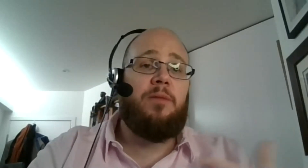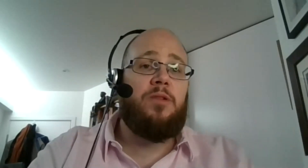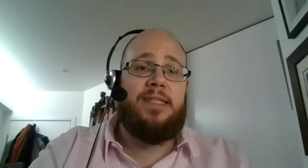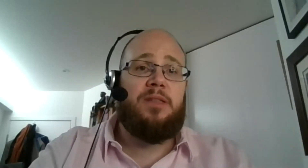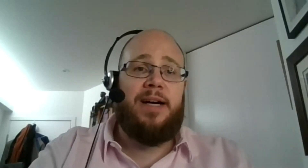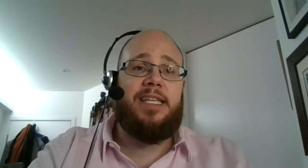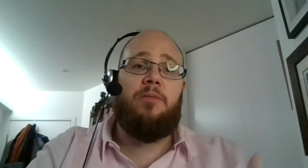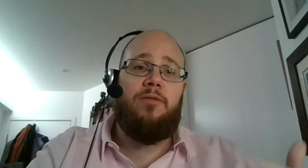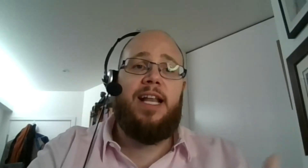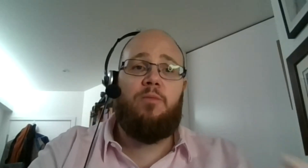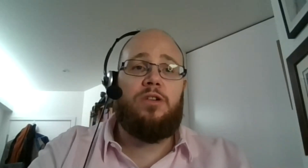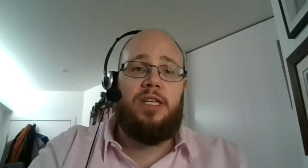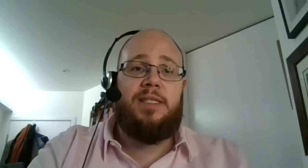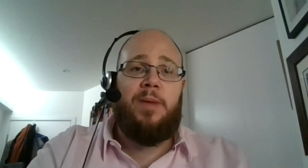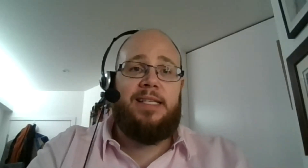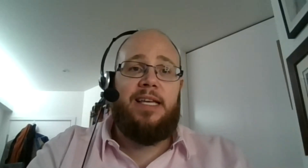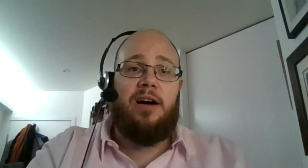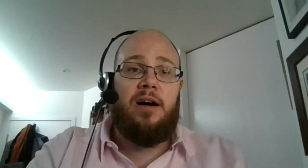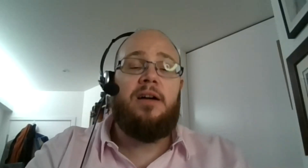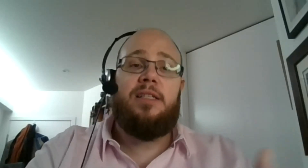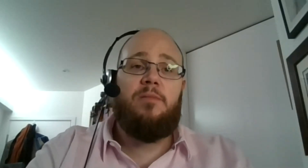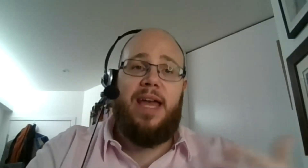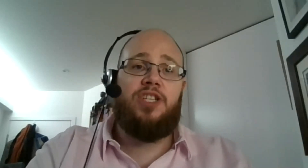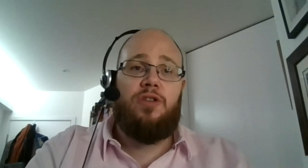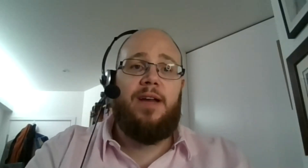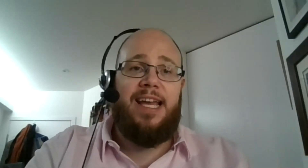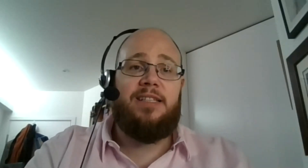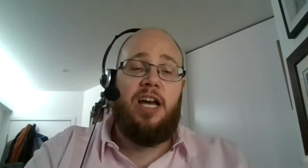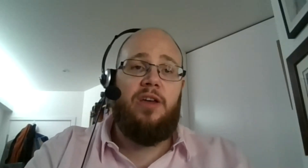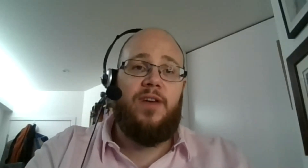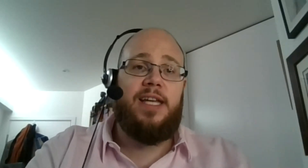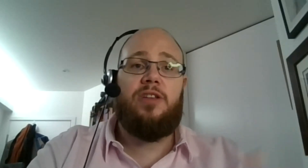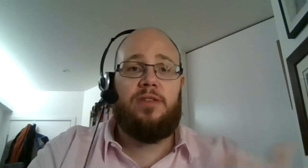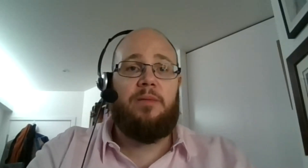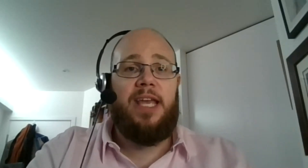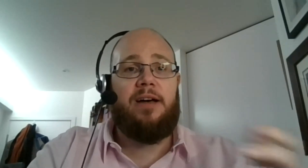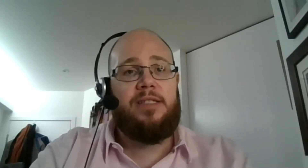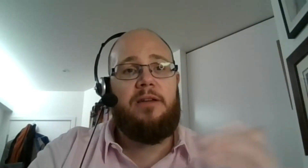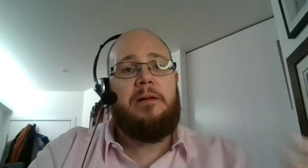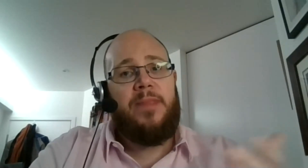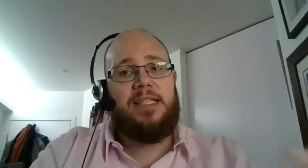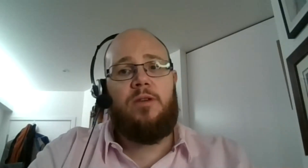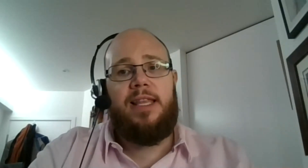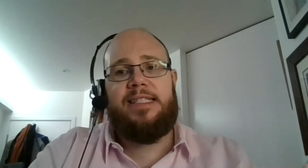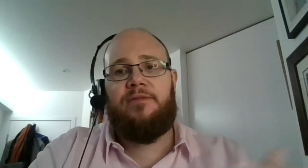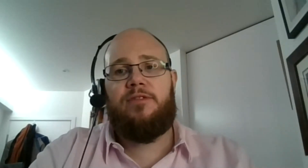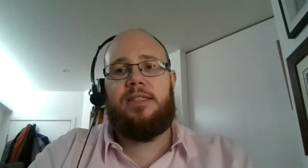someone's symptomatic, we really want to use the PCR to make sure it is COVID and not something else. So that's why there's difference in the